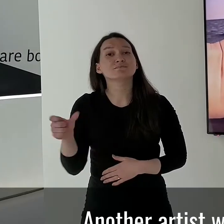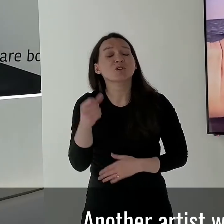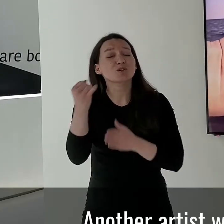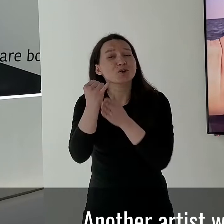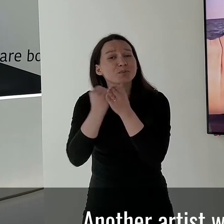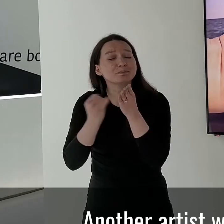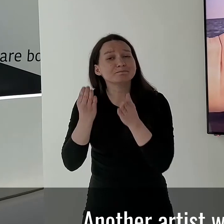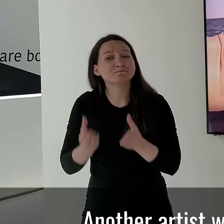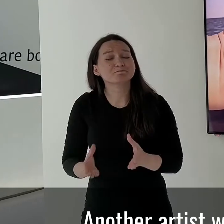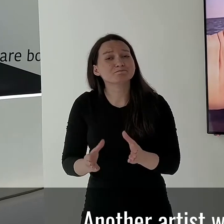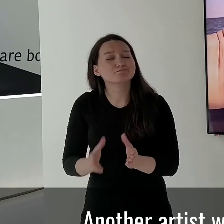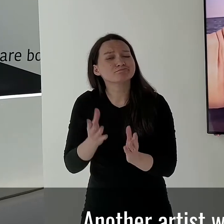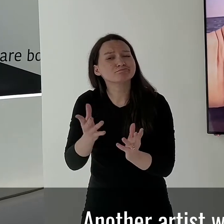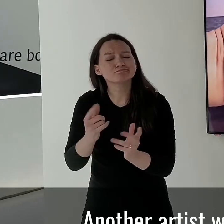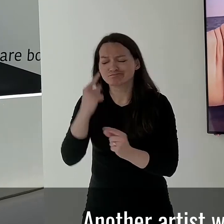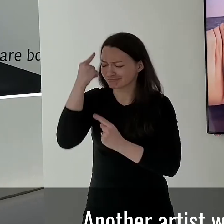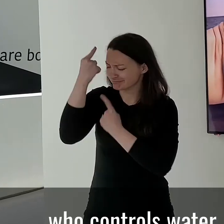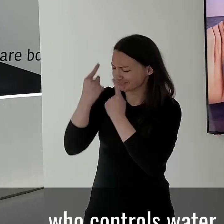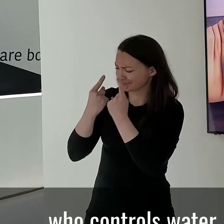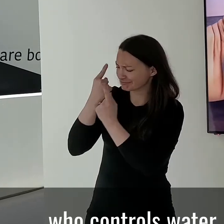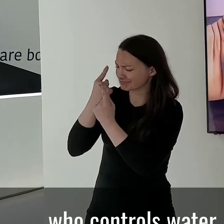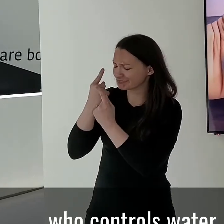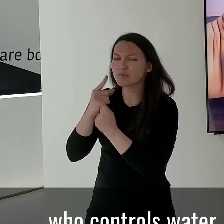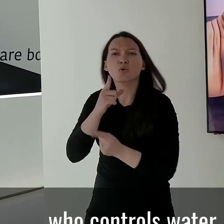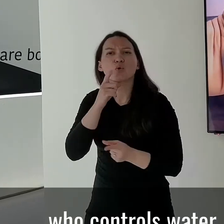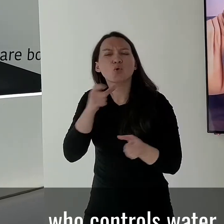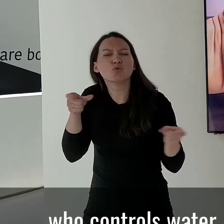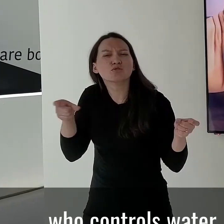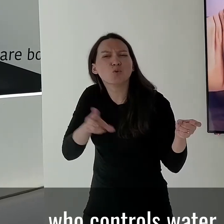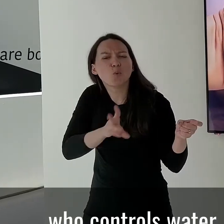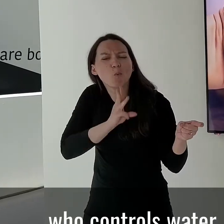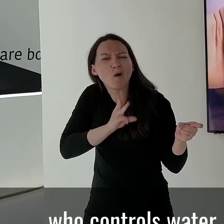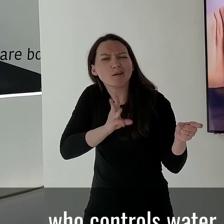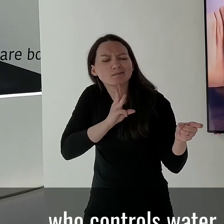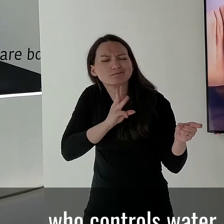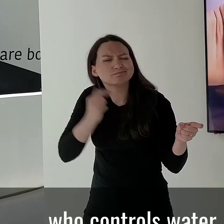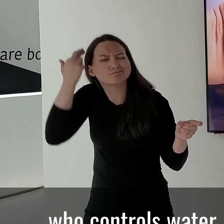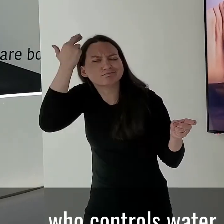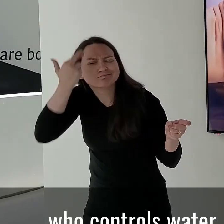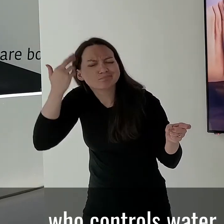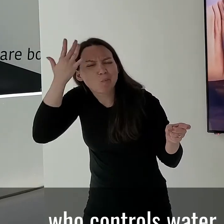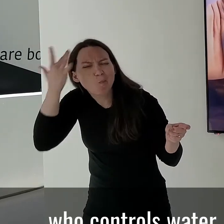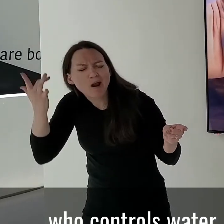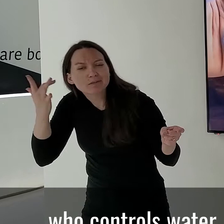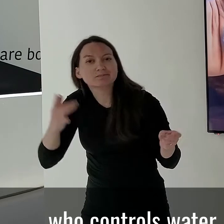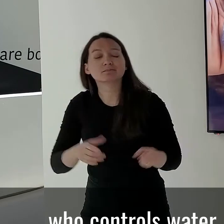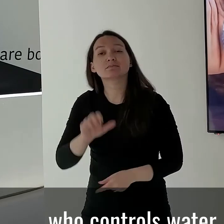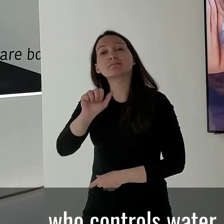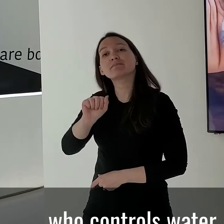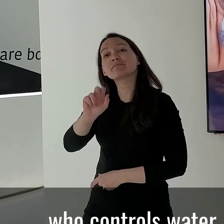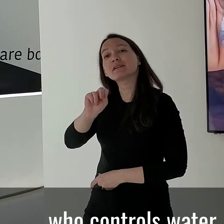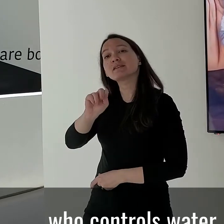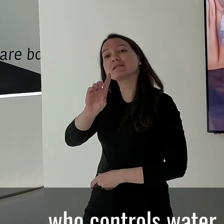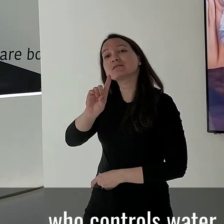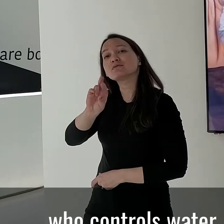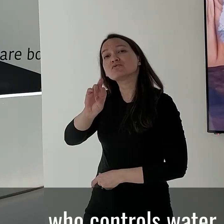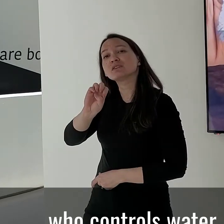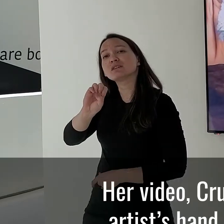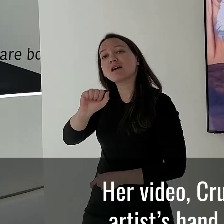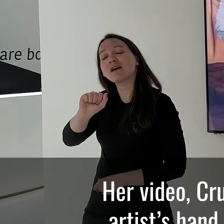Another artist who wants us to question who controls water and why is Andrea Carlson. Her